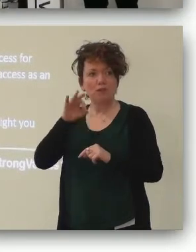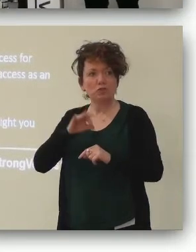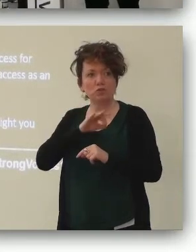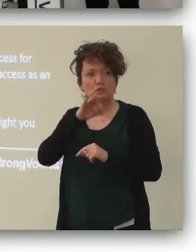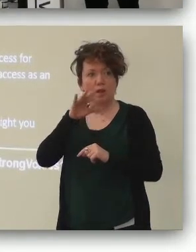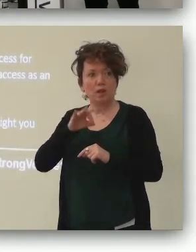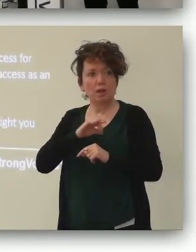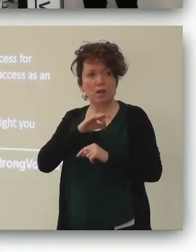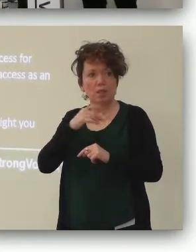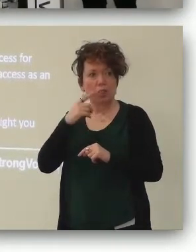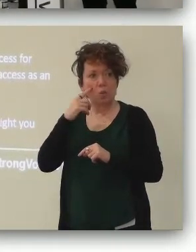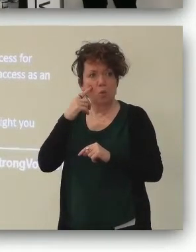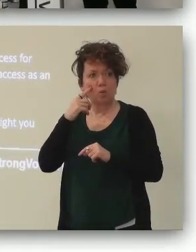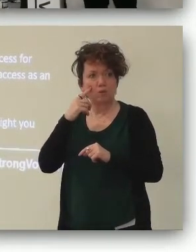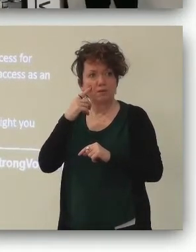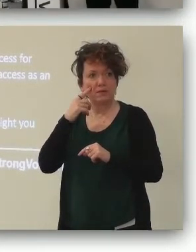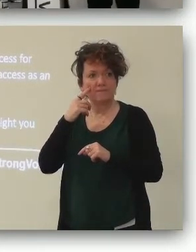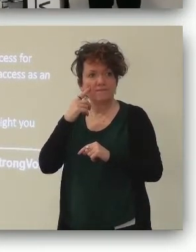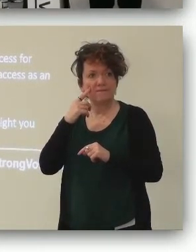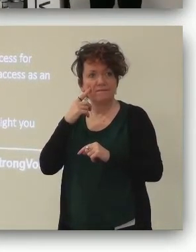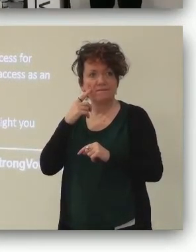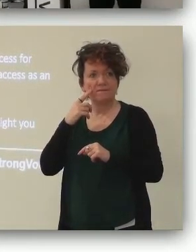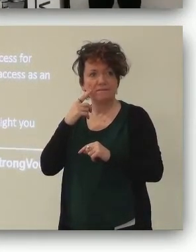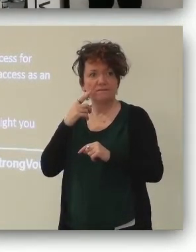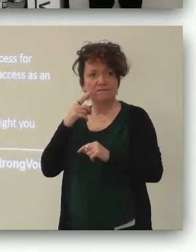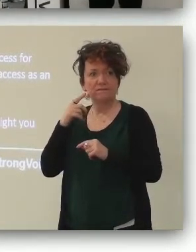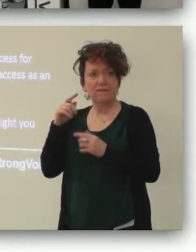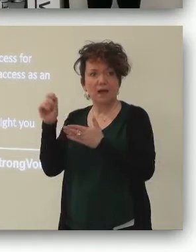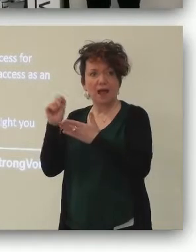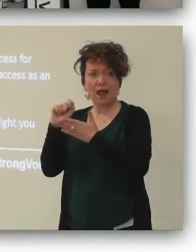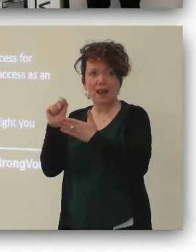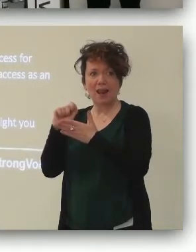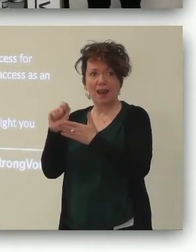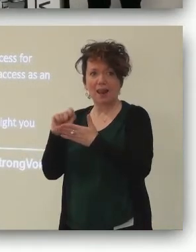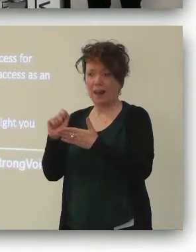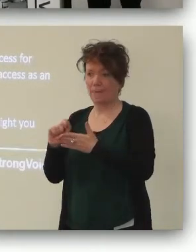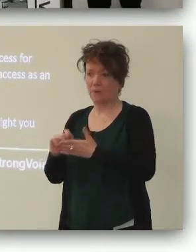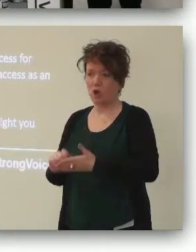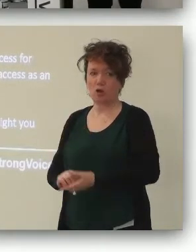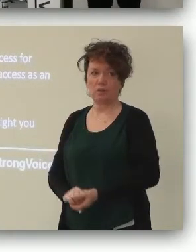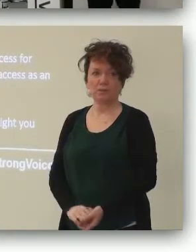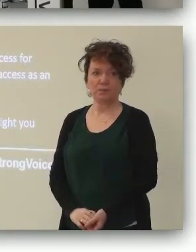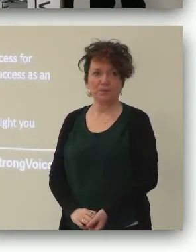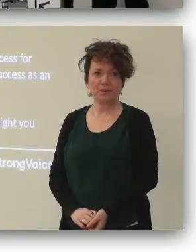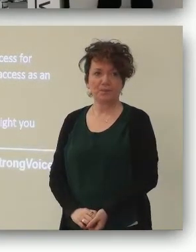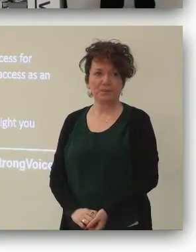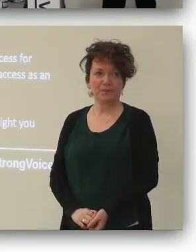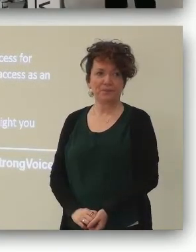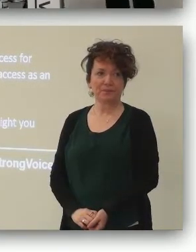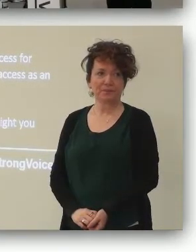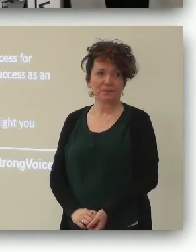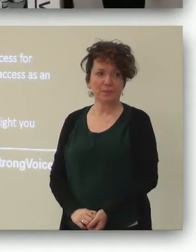flip charts at the side and at the back. No, not at that. Not at the back. Sorry.